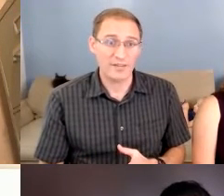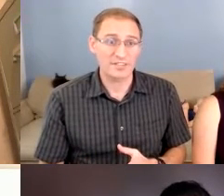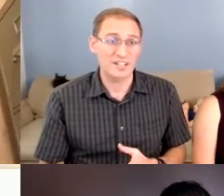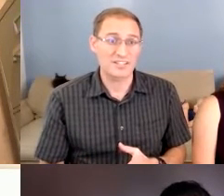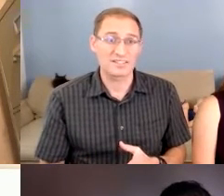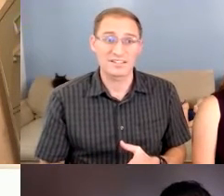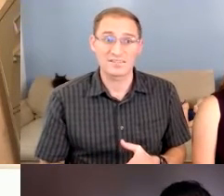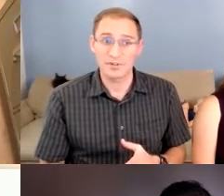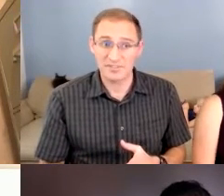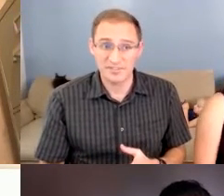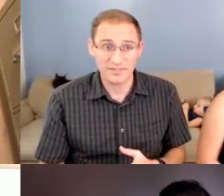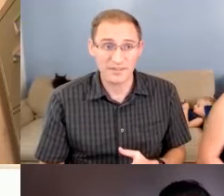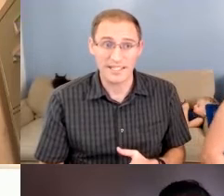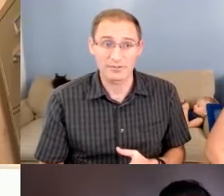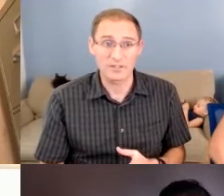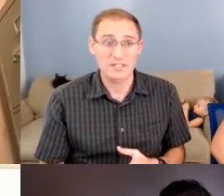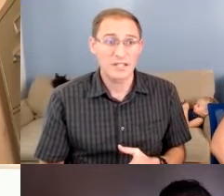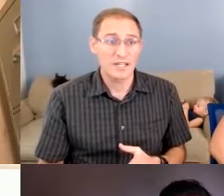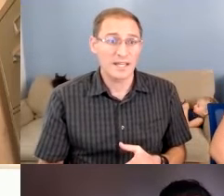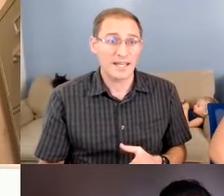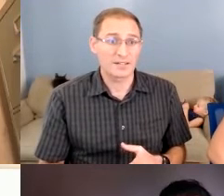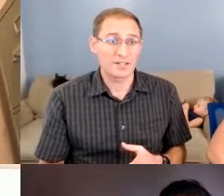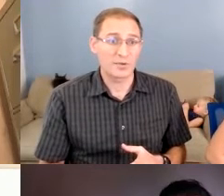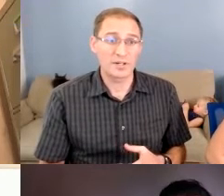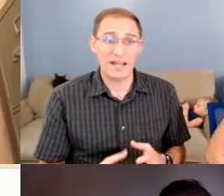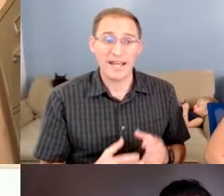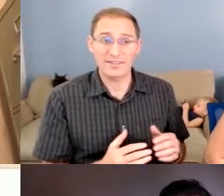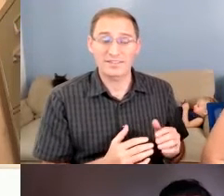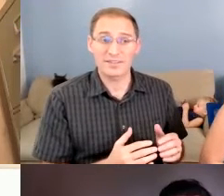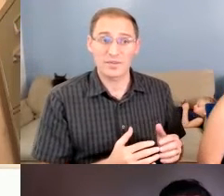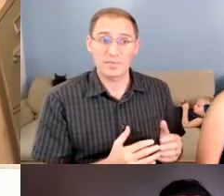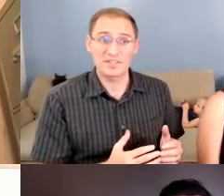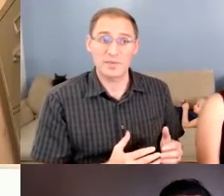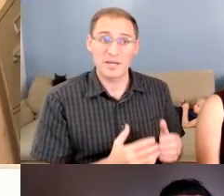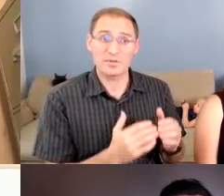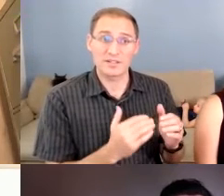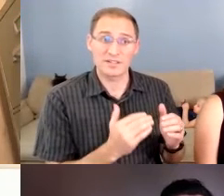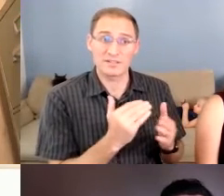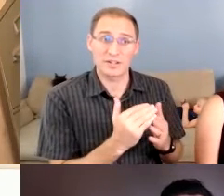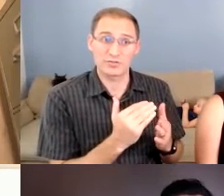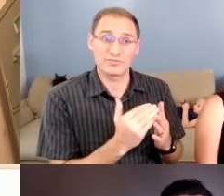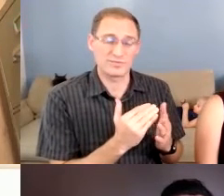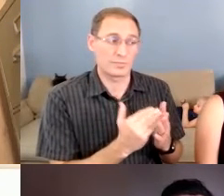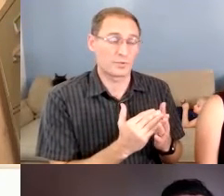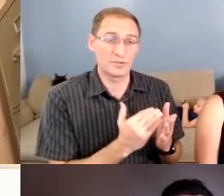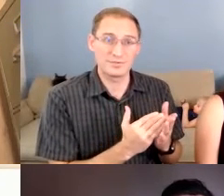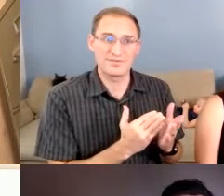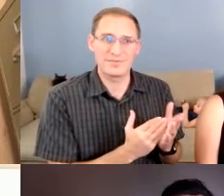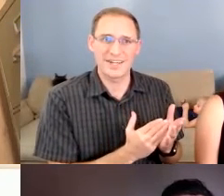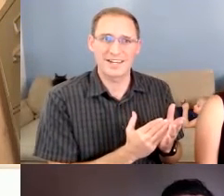have conversations and expose yourself to the language. And, we don't have to sit there with a piece of paper and just,